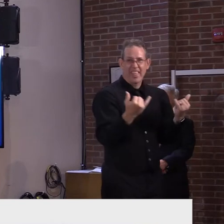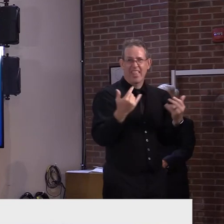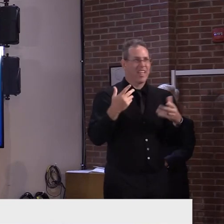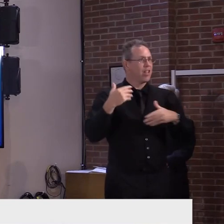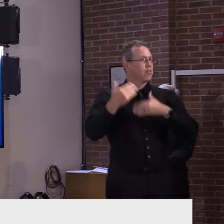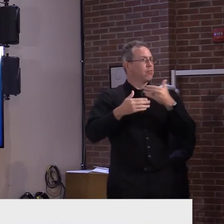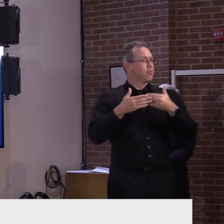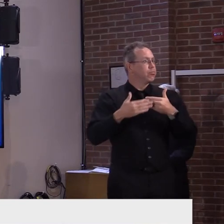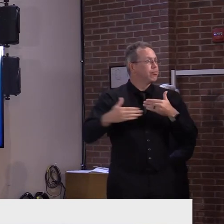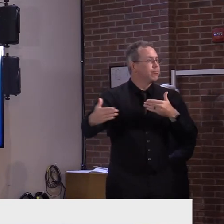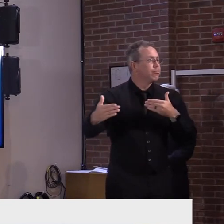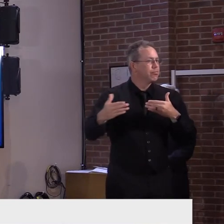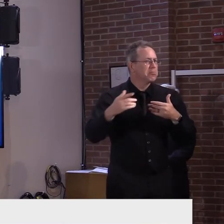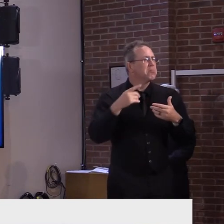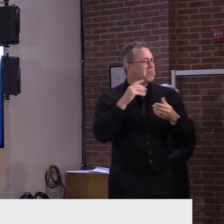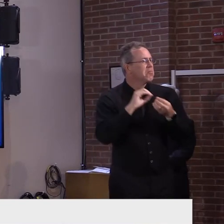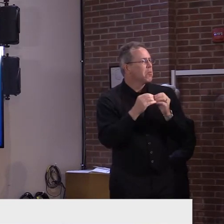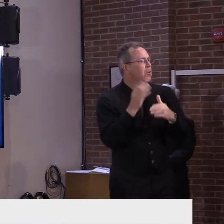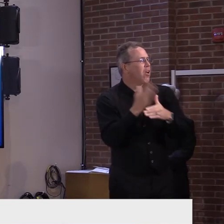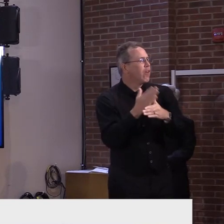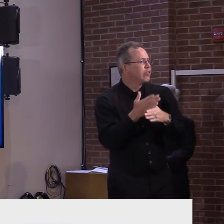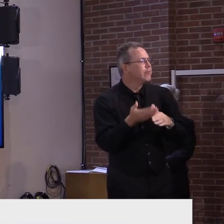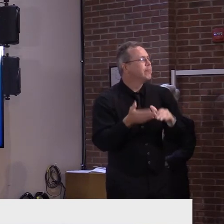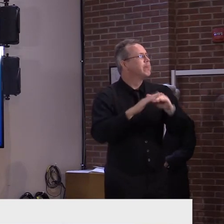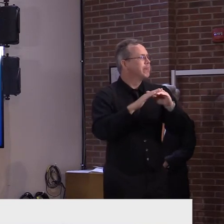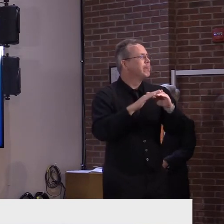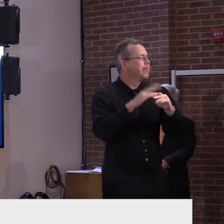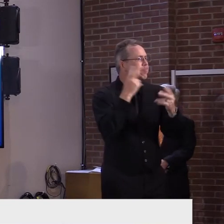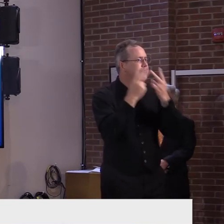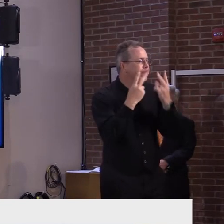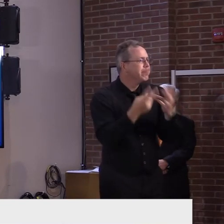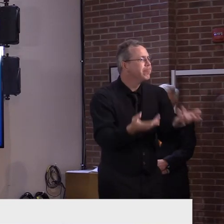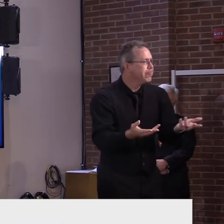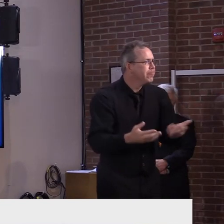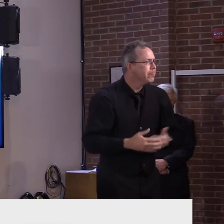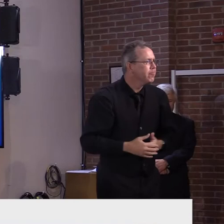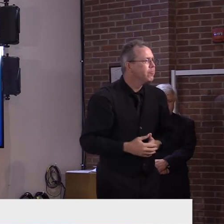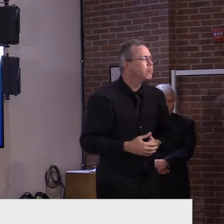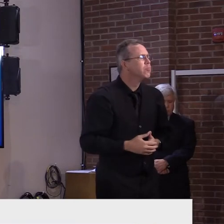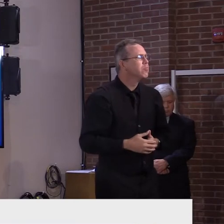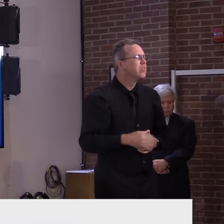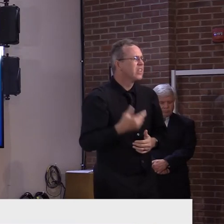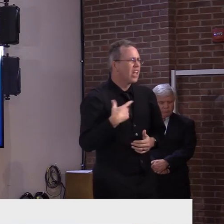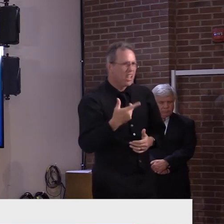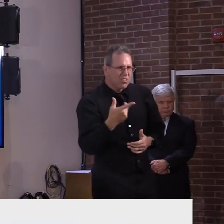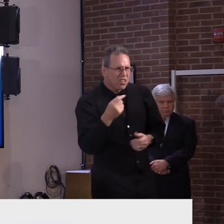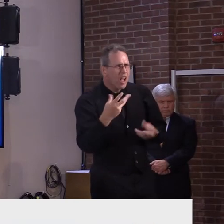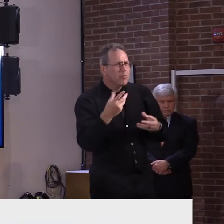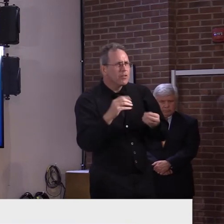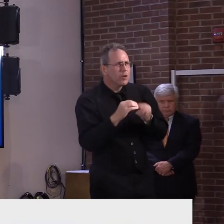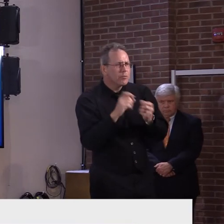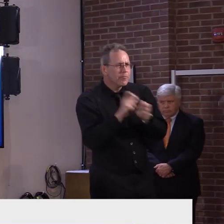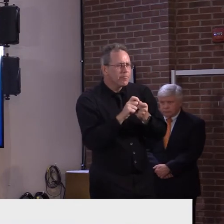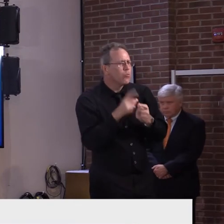of an increase even pre-COVID, but I can certainly get you those exact numbers. Thank you.